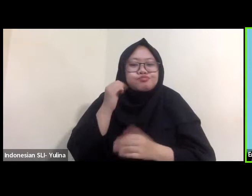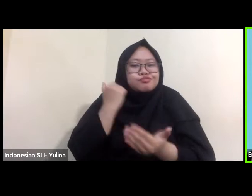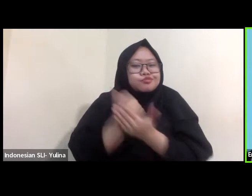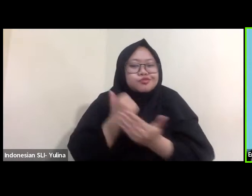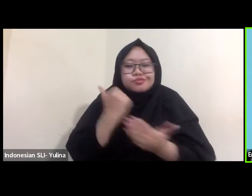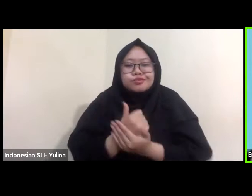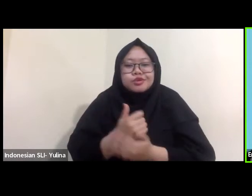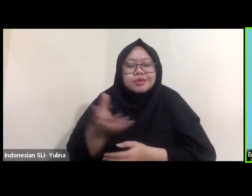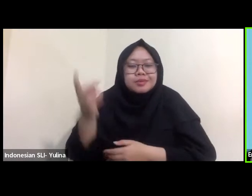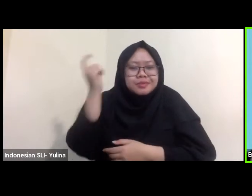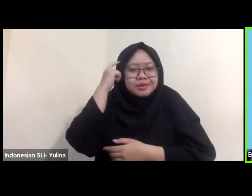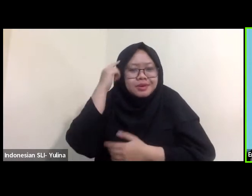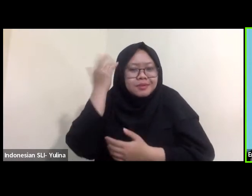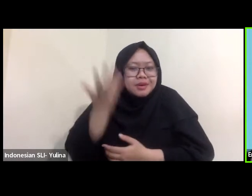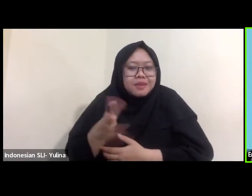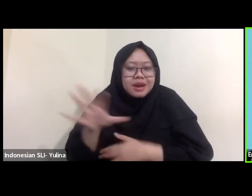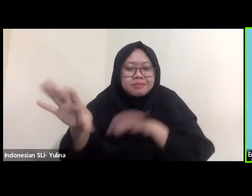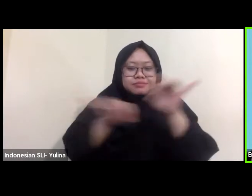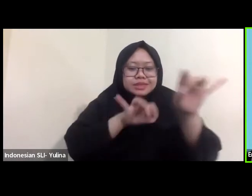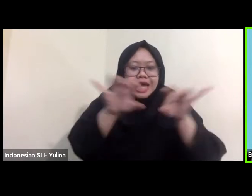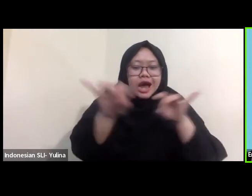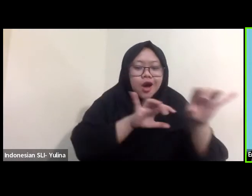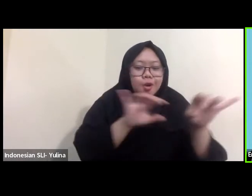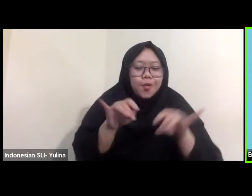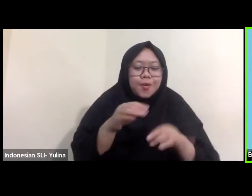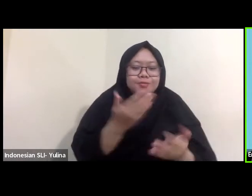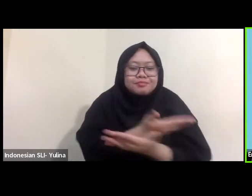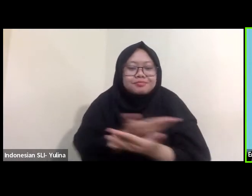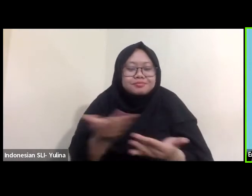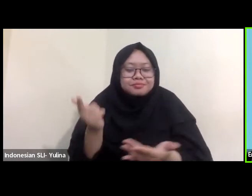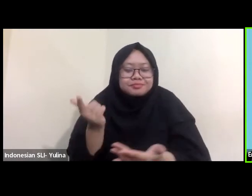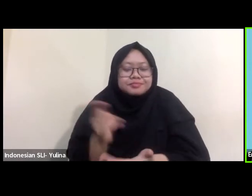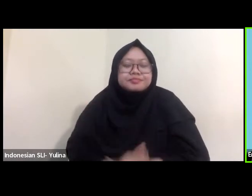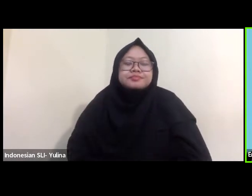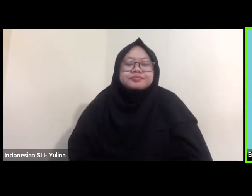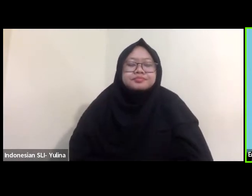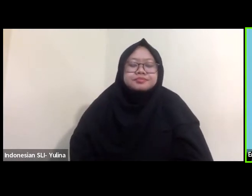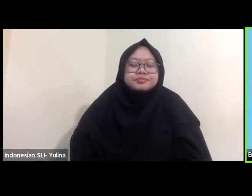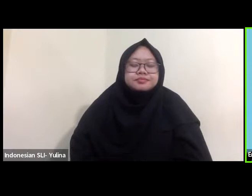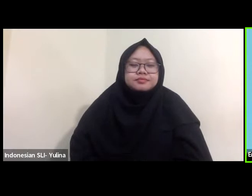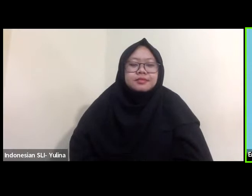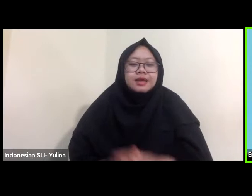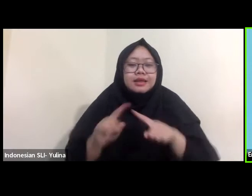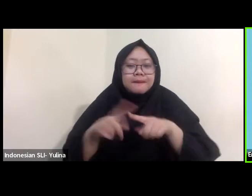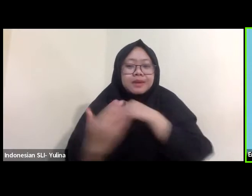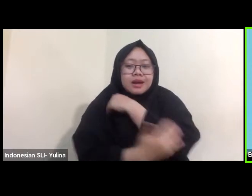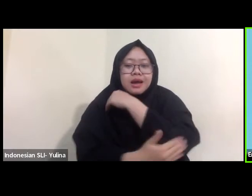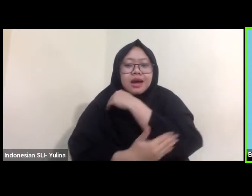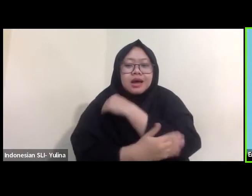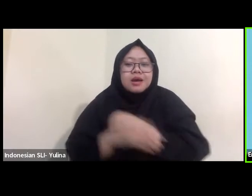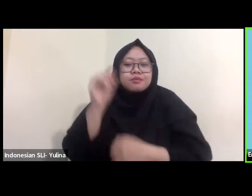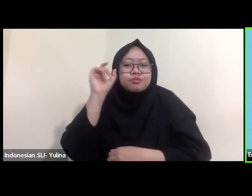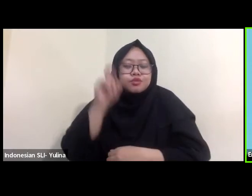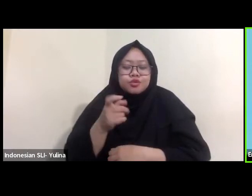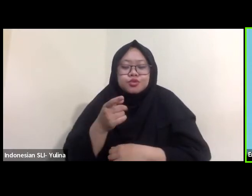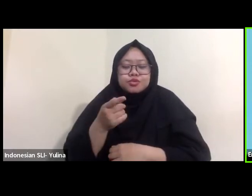children. And I think something as well is that this data needs to be regularly updated. We can't just do this on an annual